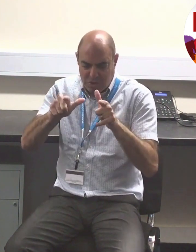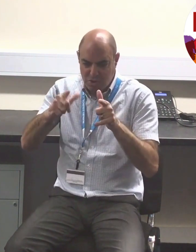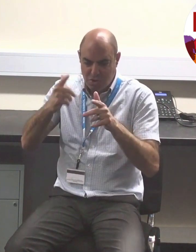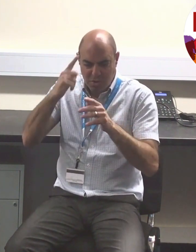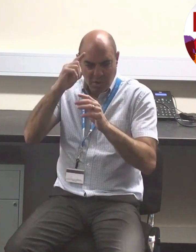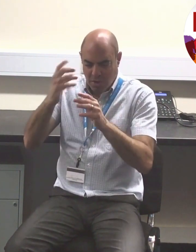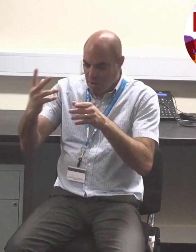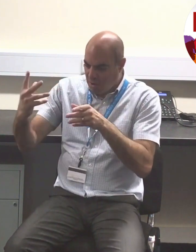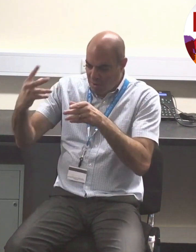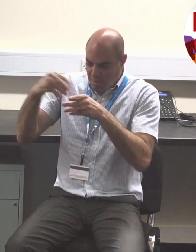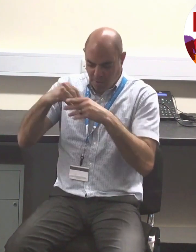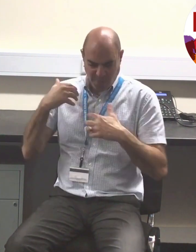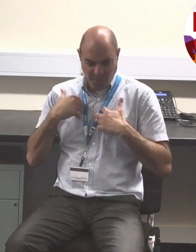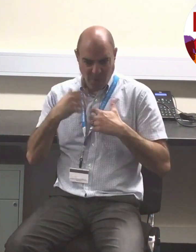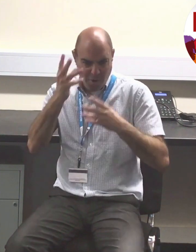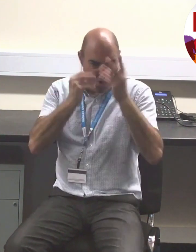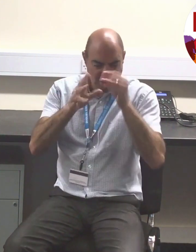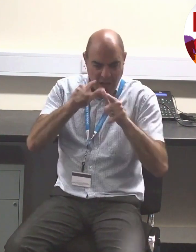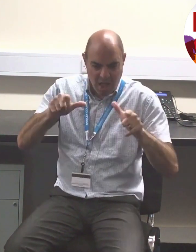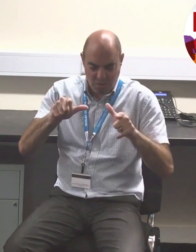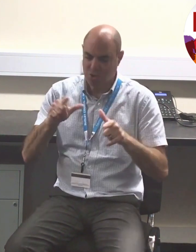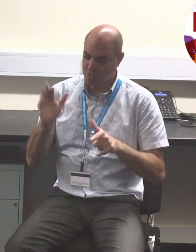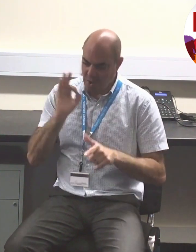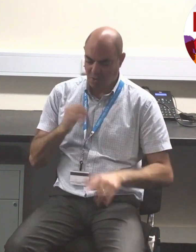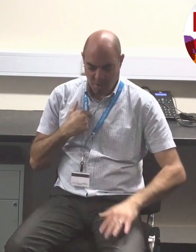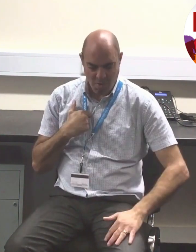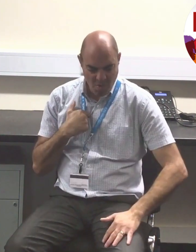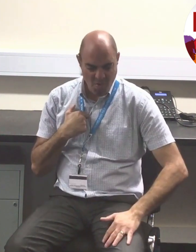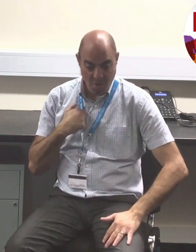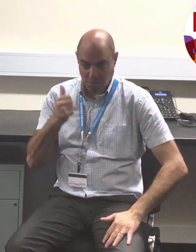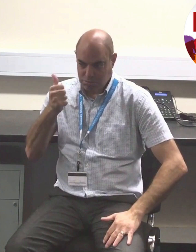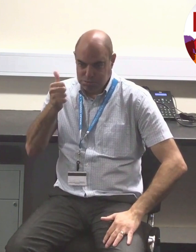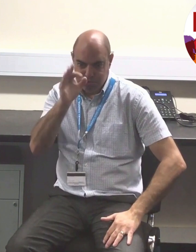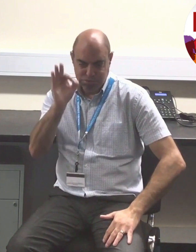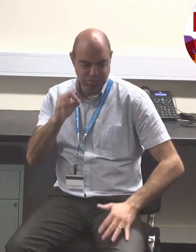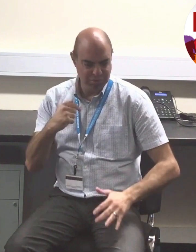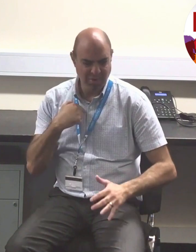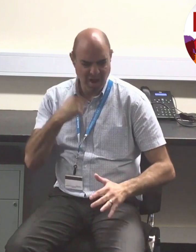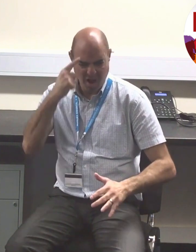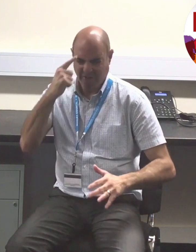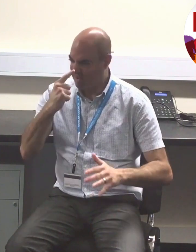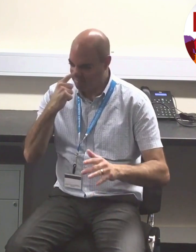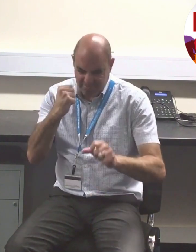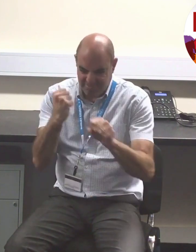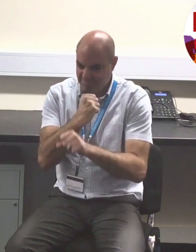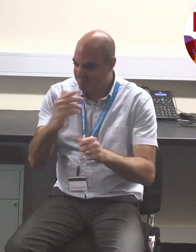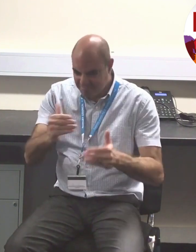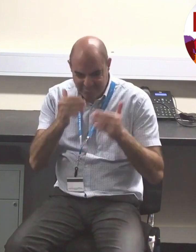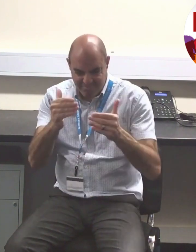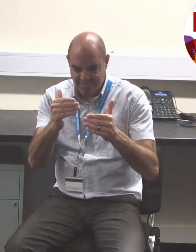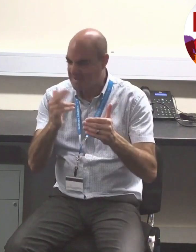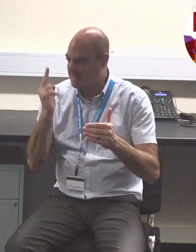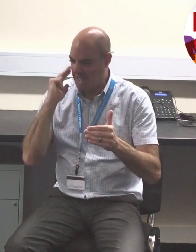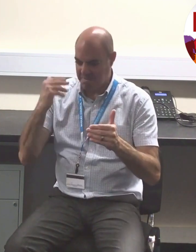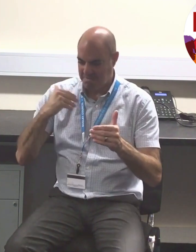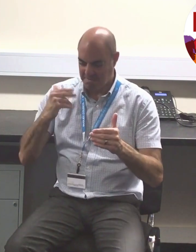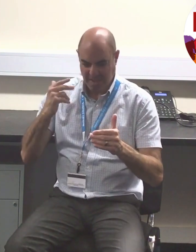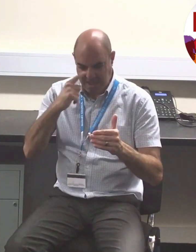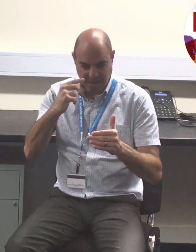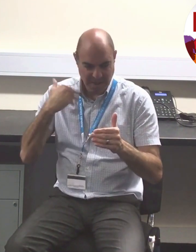so should everyone learn sign language, and would I enjoy that? Yes, I think definitely. I would encourage everyone